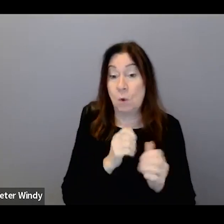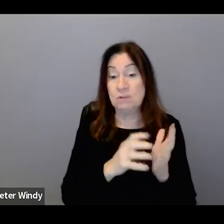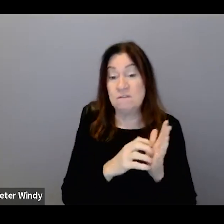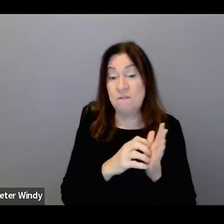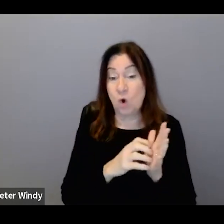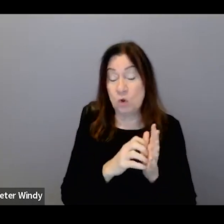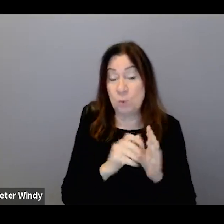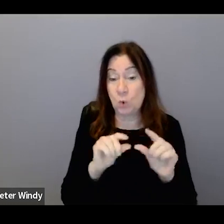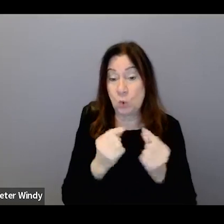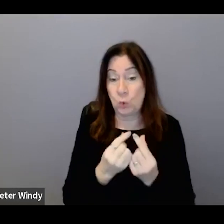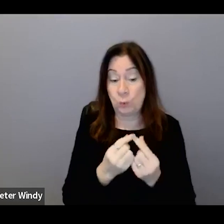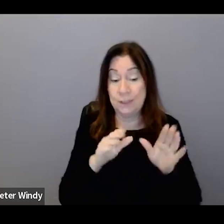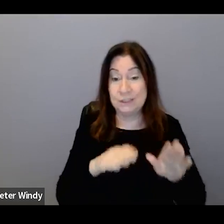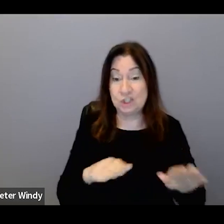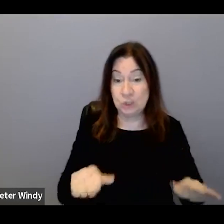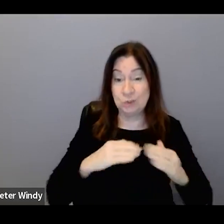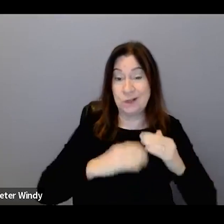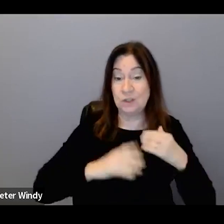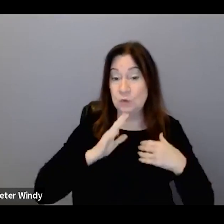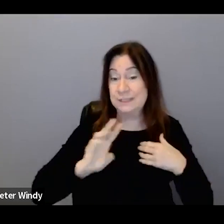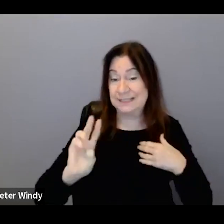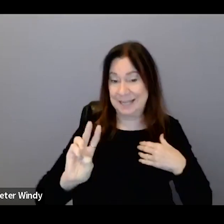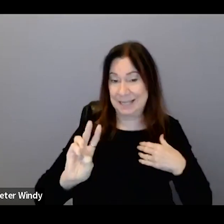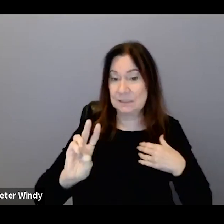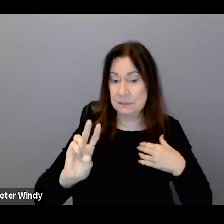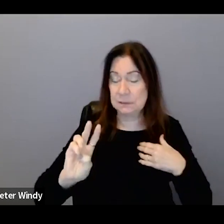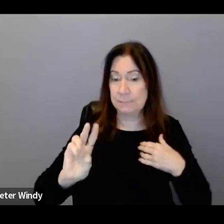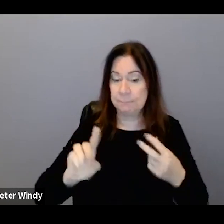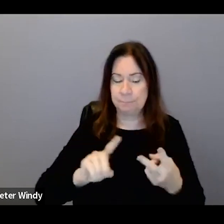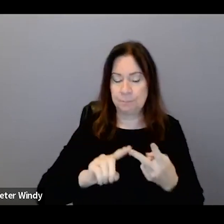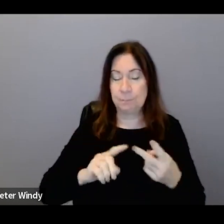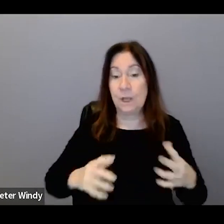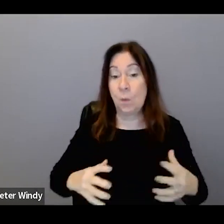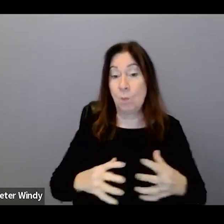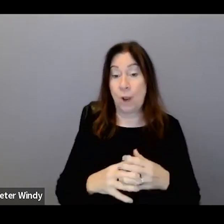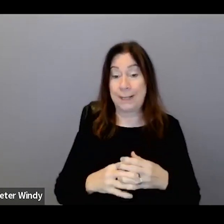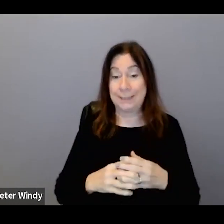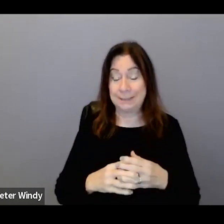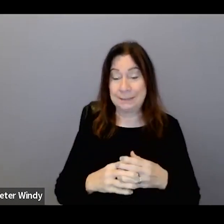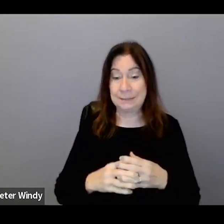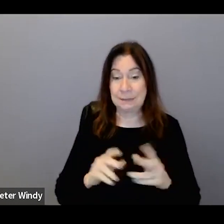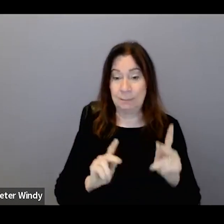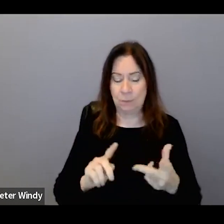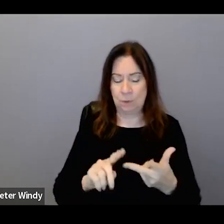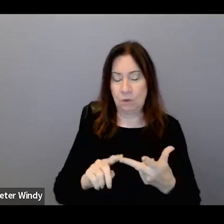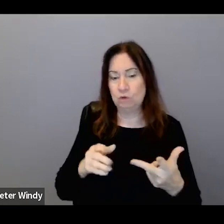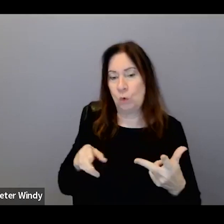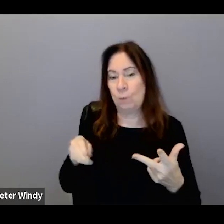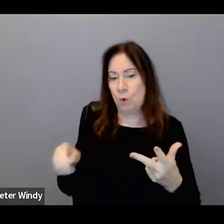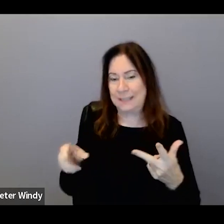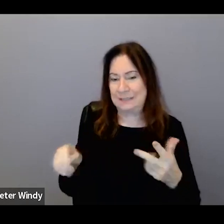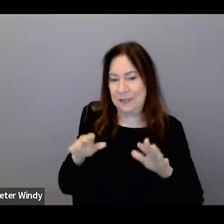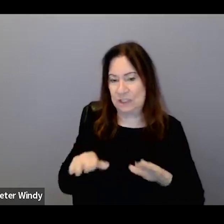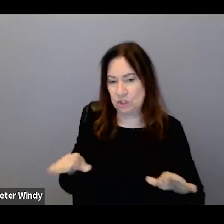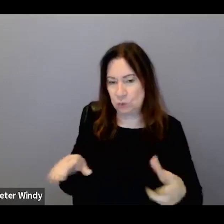populations are children under the age of 6, pregnant people, and breastfeeding people. And the reason